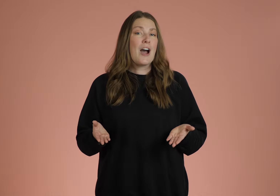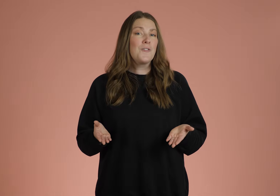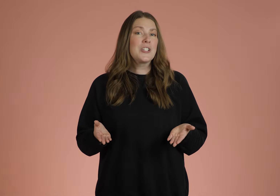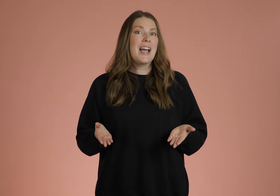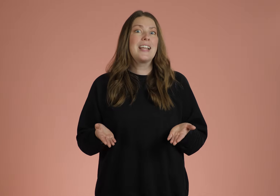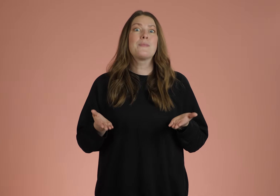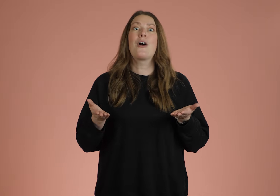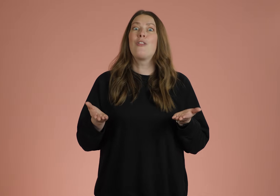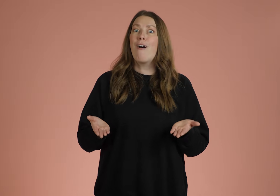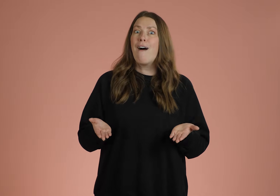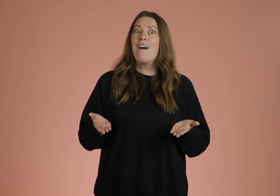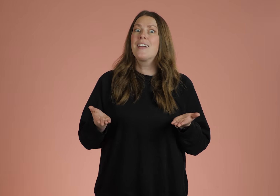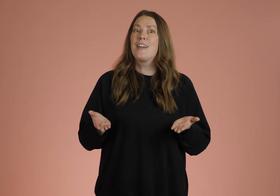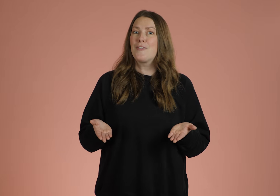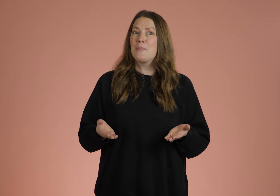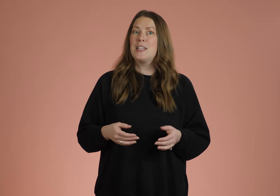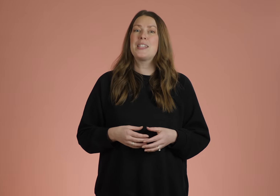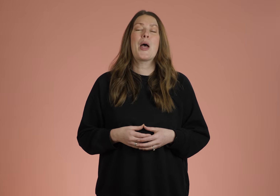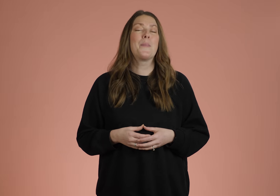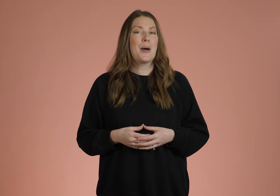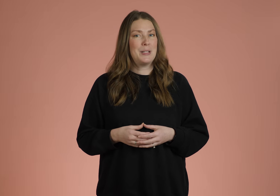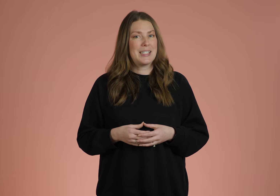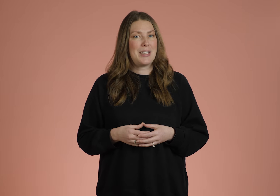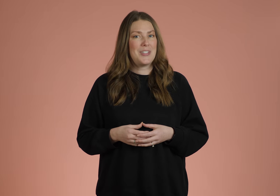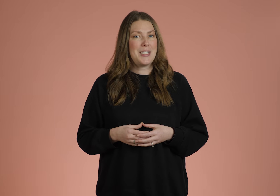for signs about law, government, and public safety.